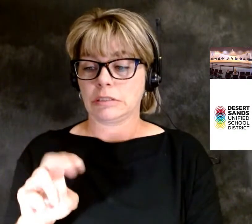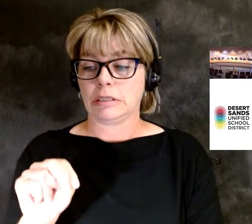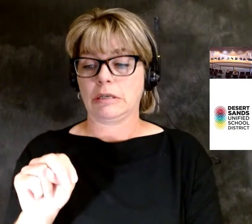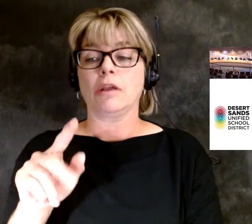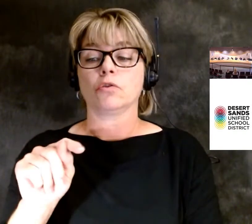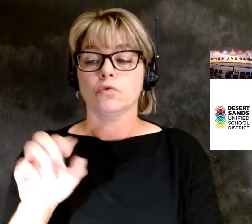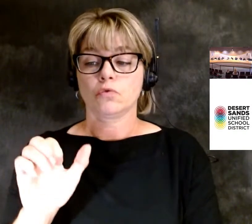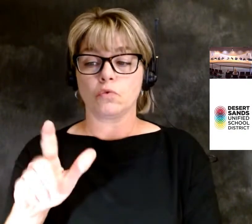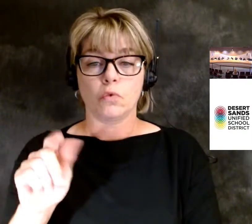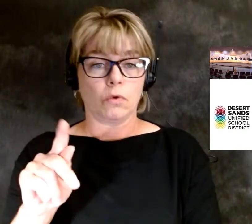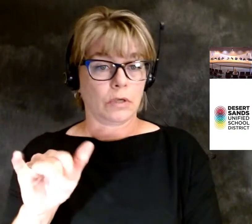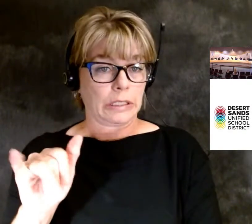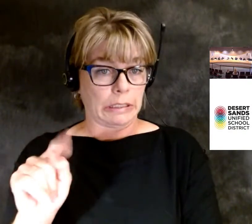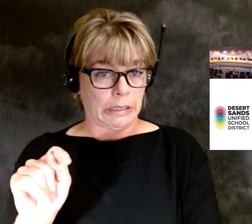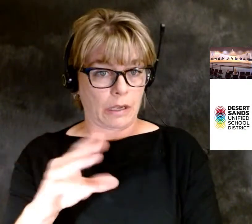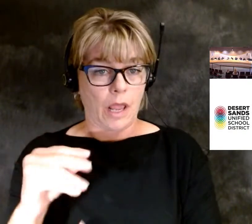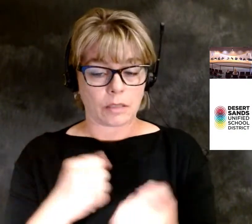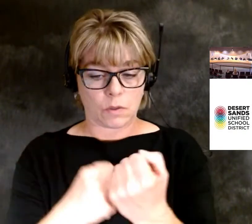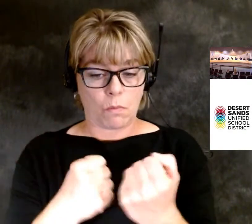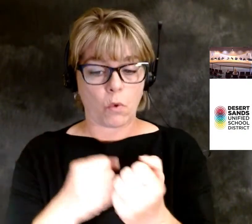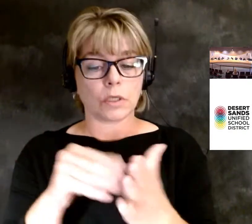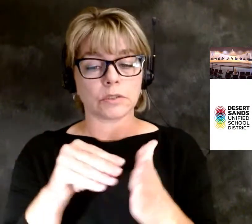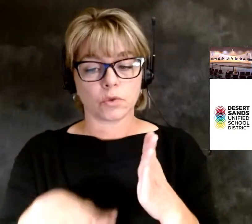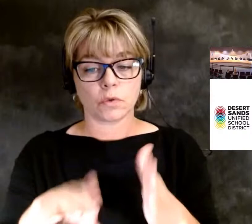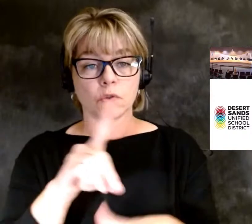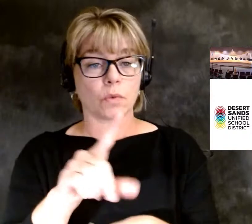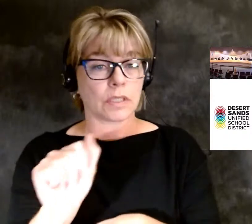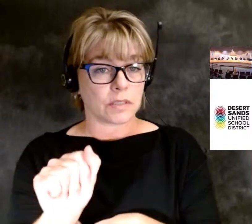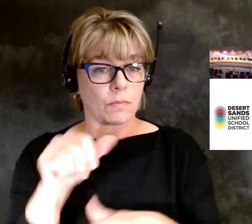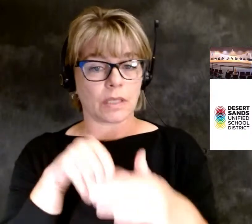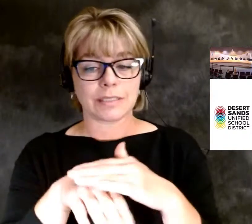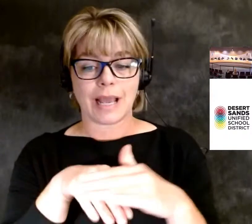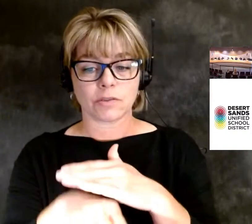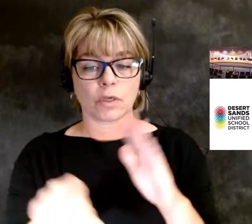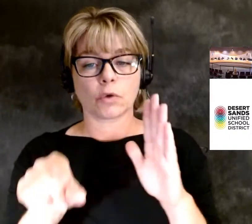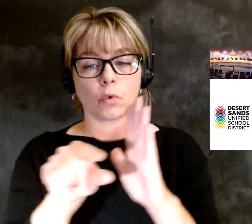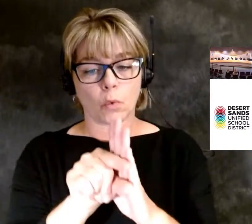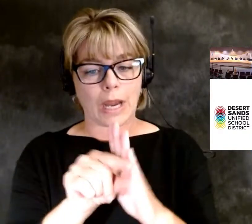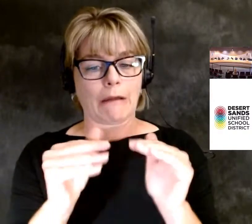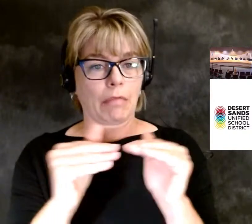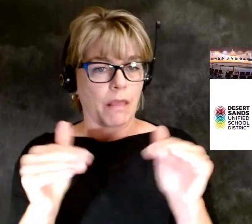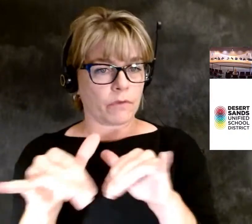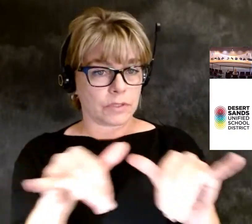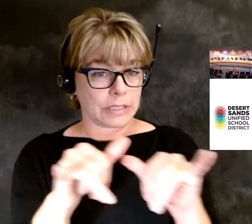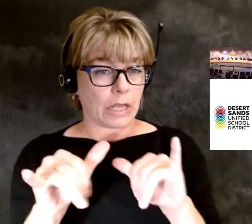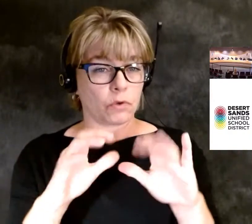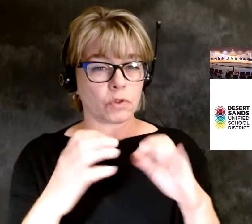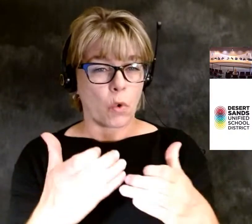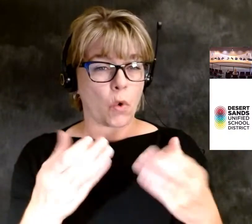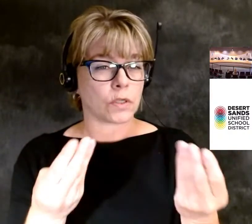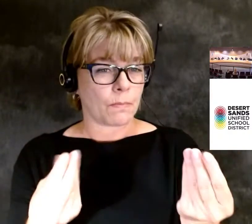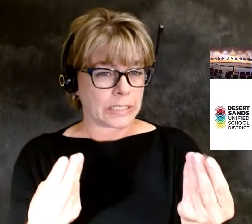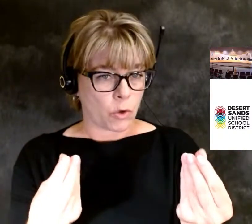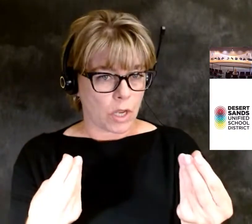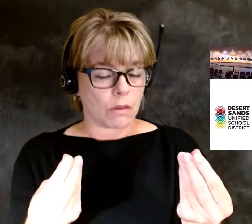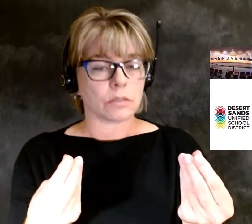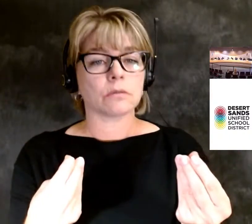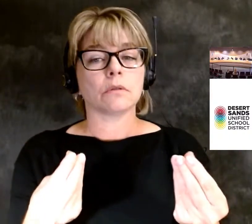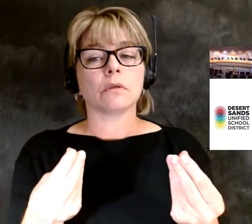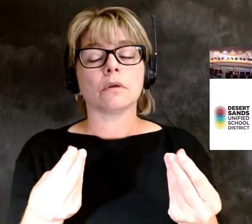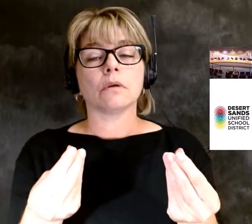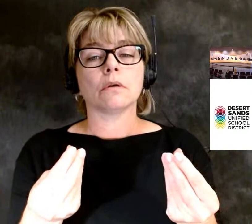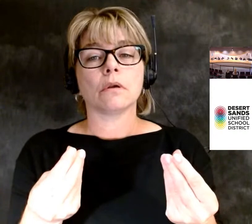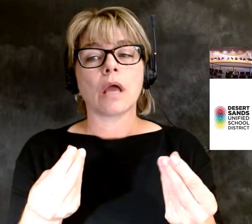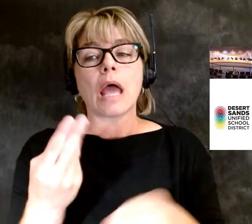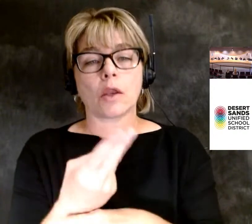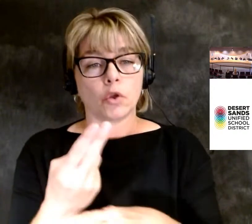support students with disabilities accessing grade level standards and course materials, and assignments in utilizing project facilitators to